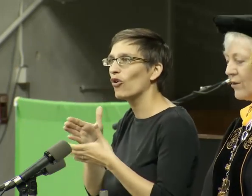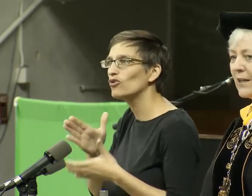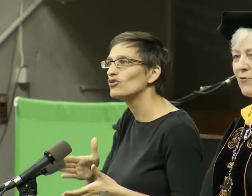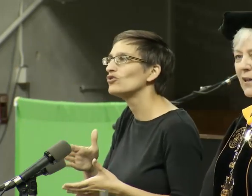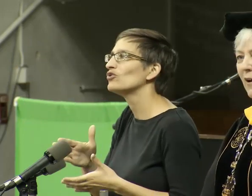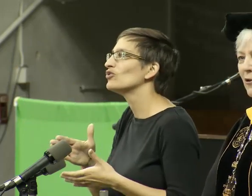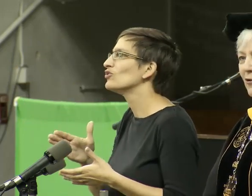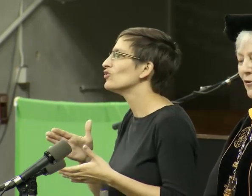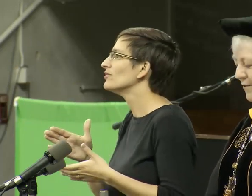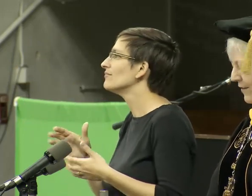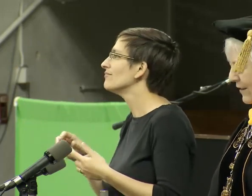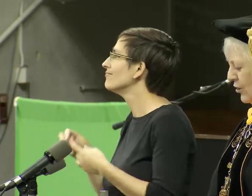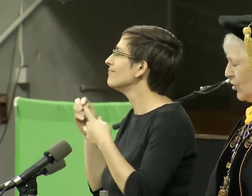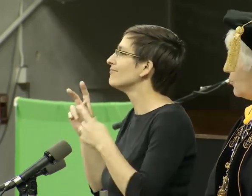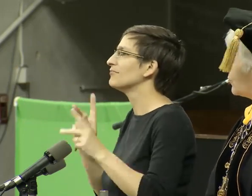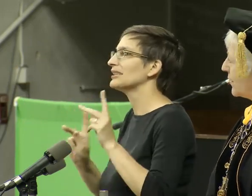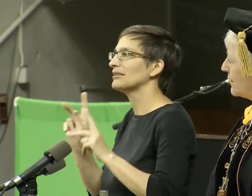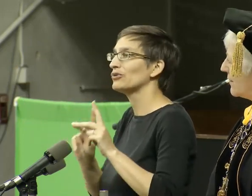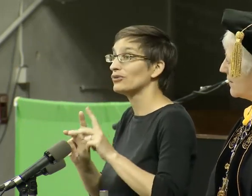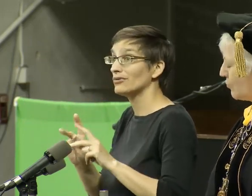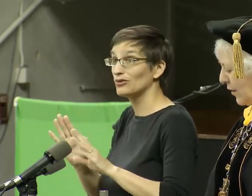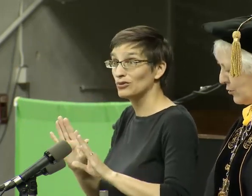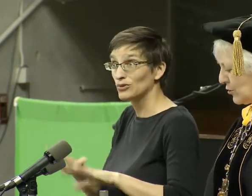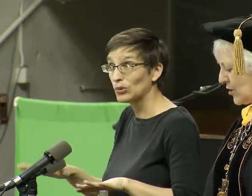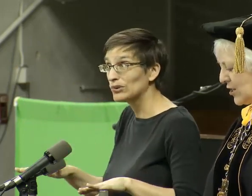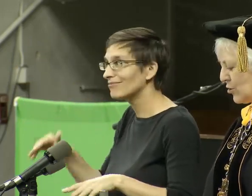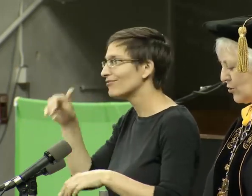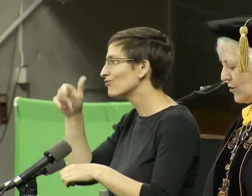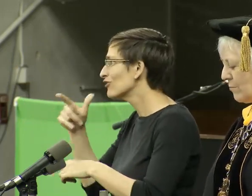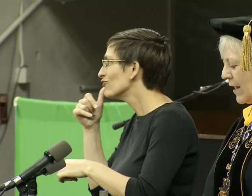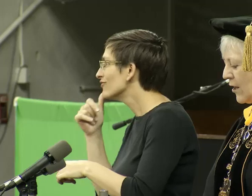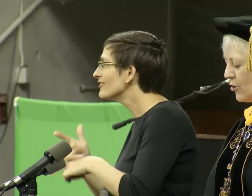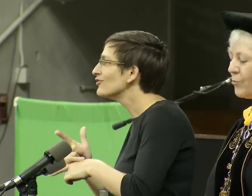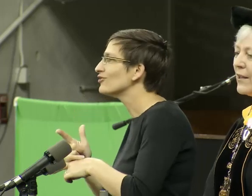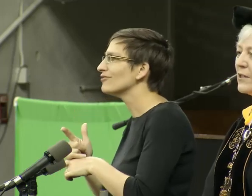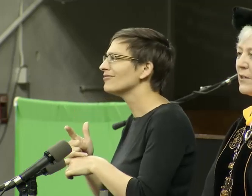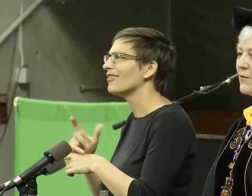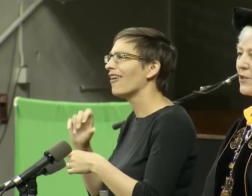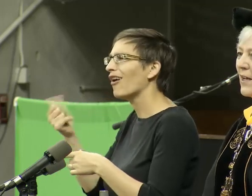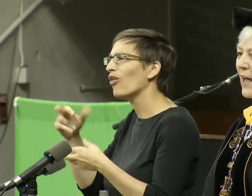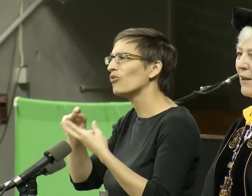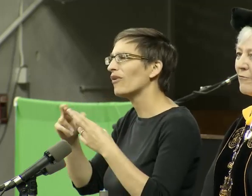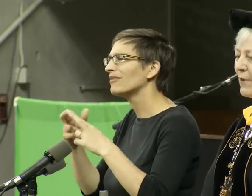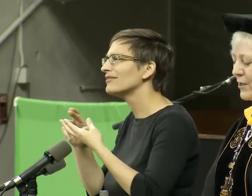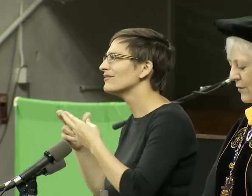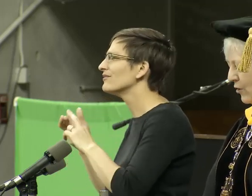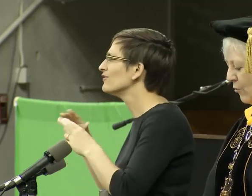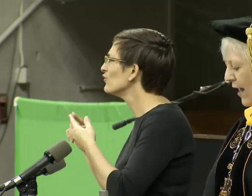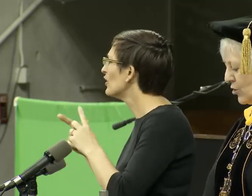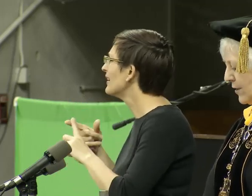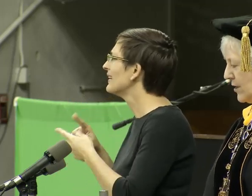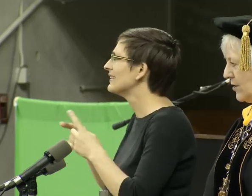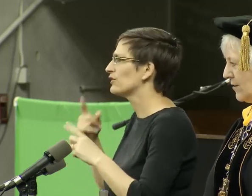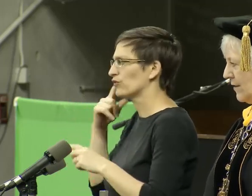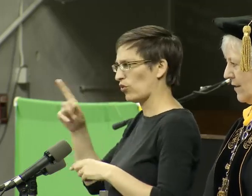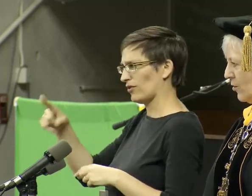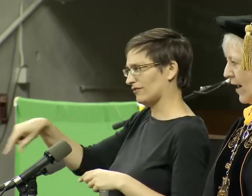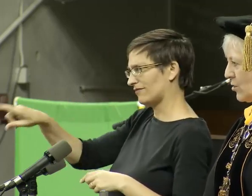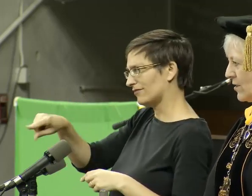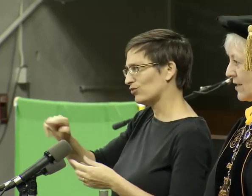partners, significant others, children, brothers, sisters, and many other relatives and friends of the